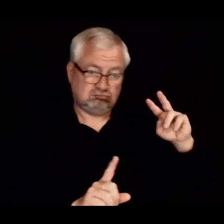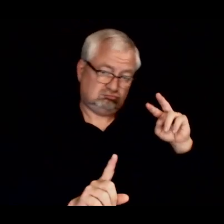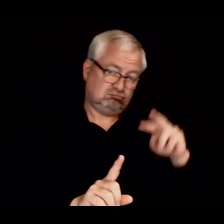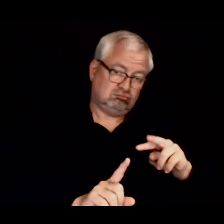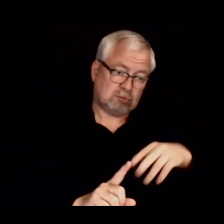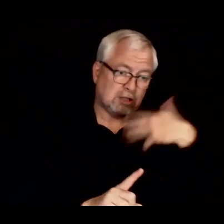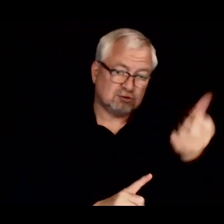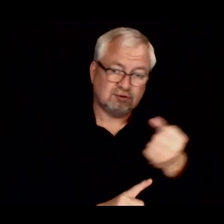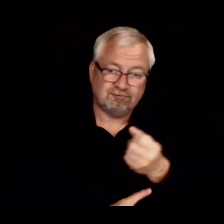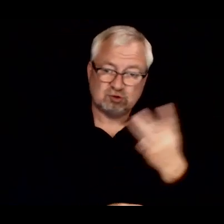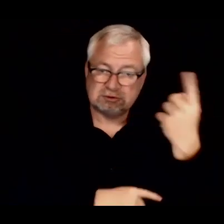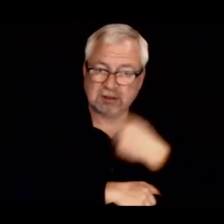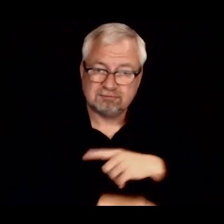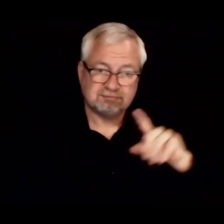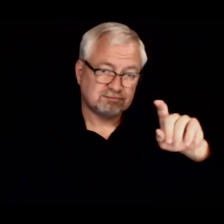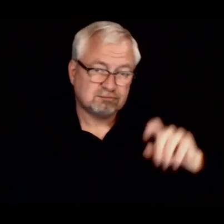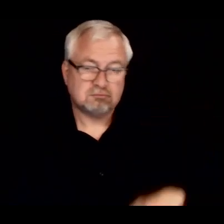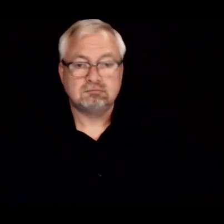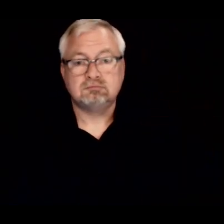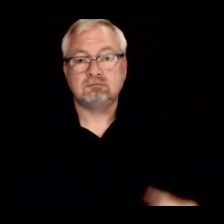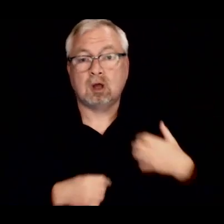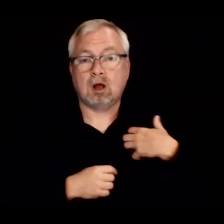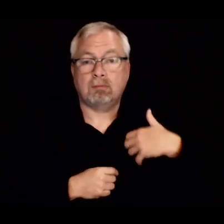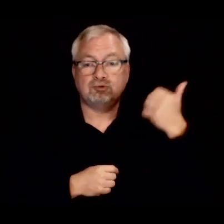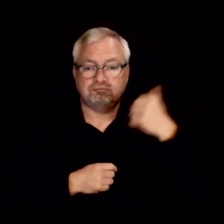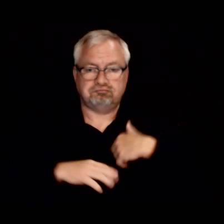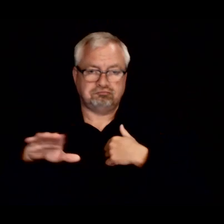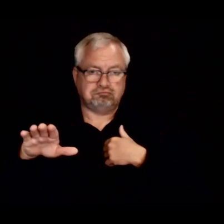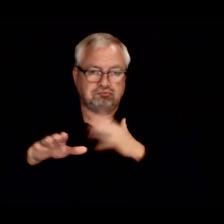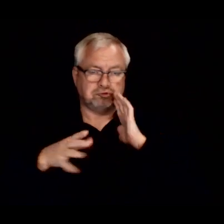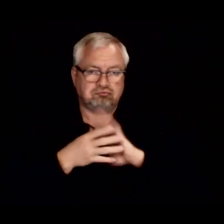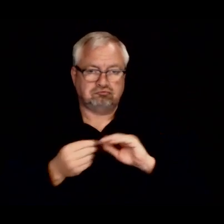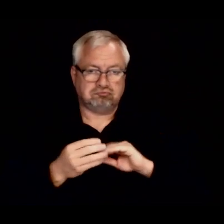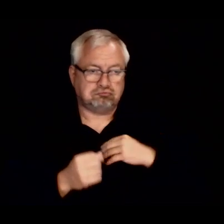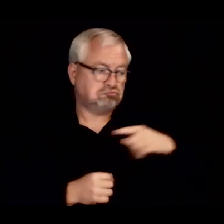Yeah, this is Commissioner Malcolm. I'll start. Chris, you're welcome to chime in as well.